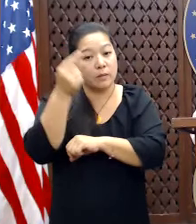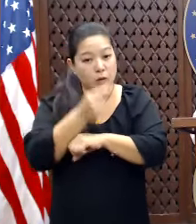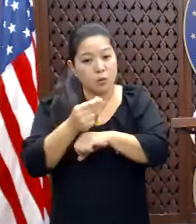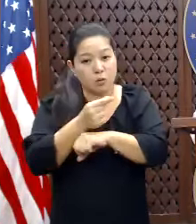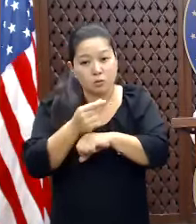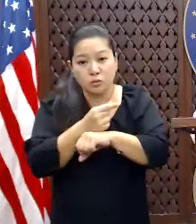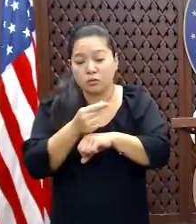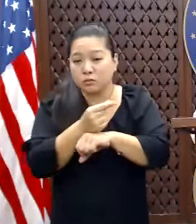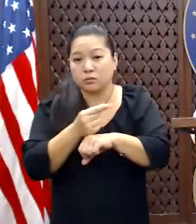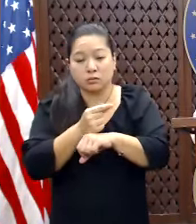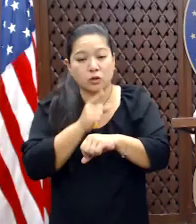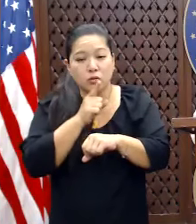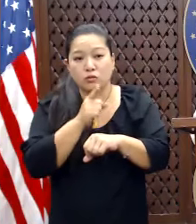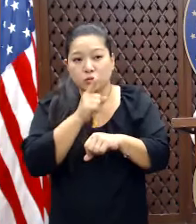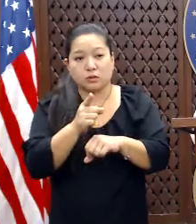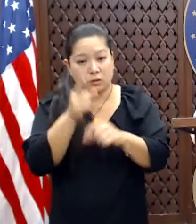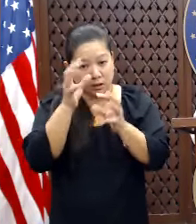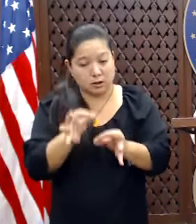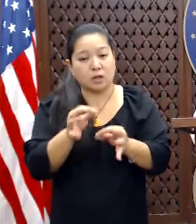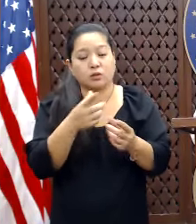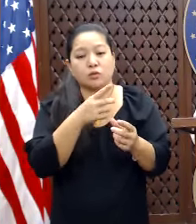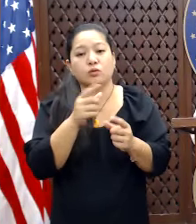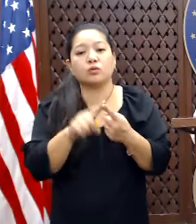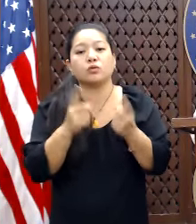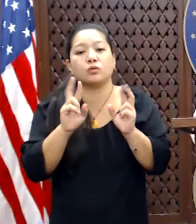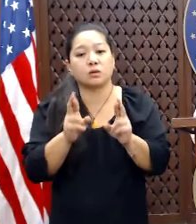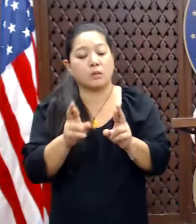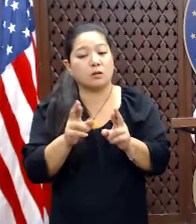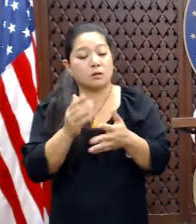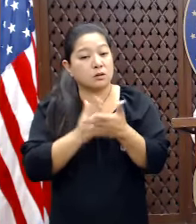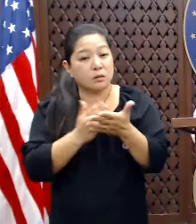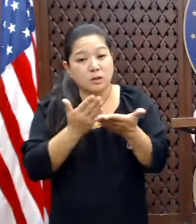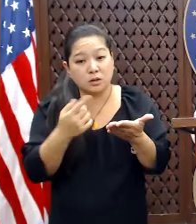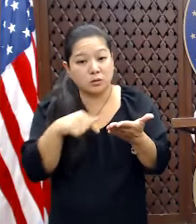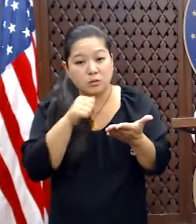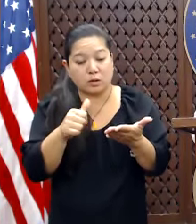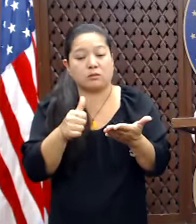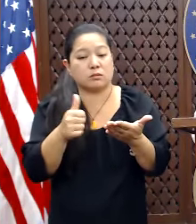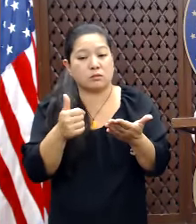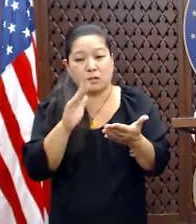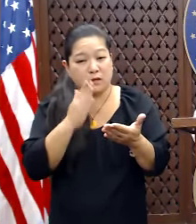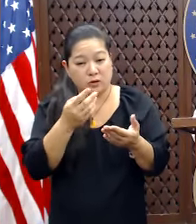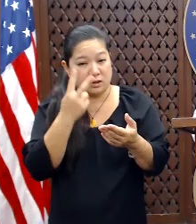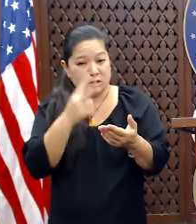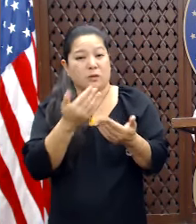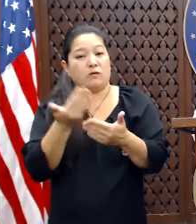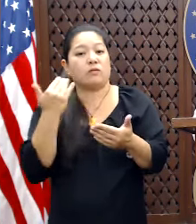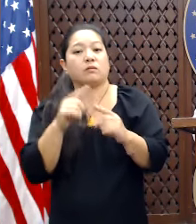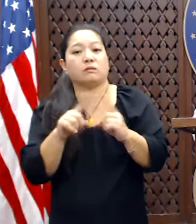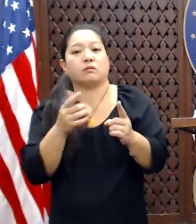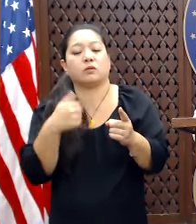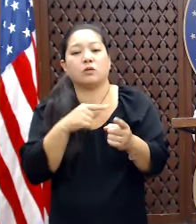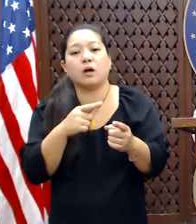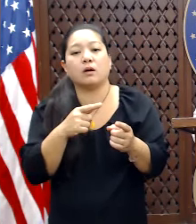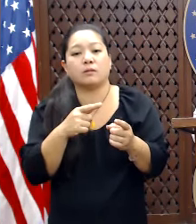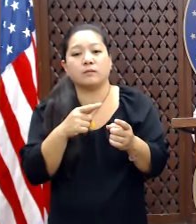taking bold and decisive actions to respond to uncertain and unprecedented times. My message to